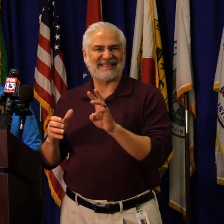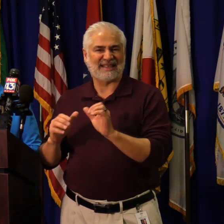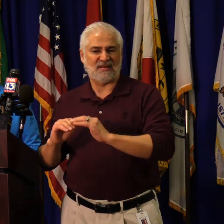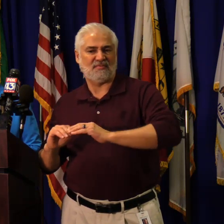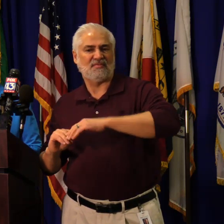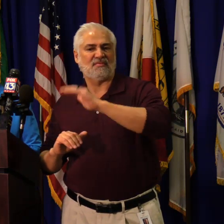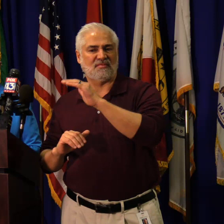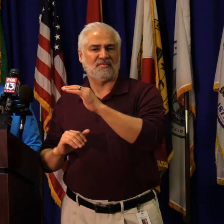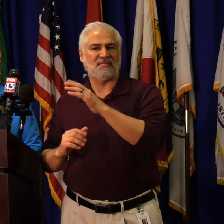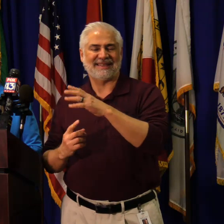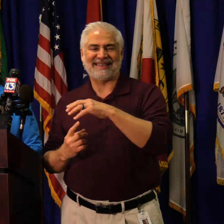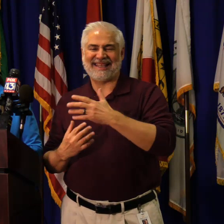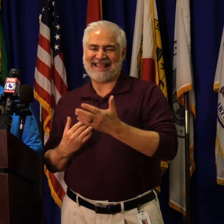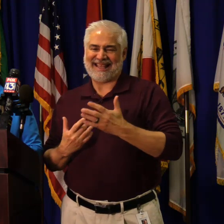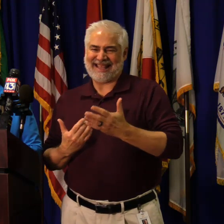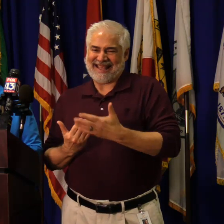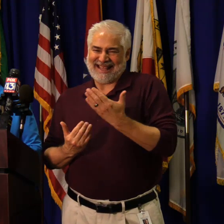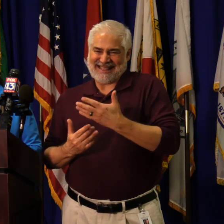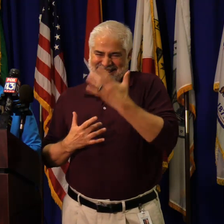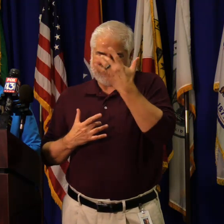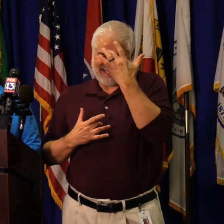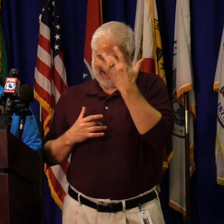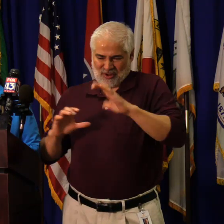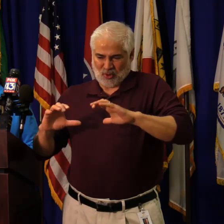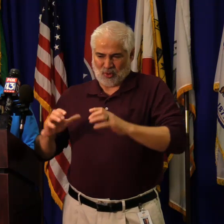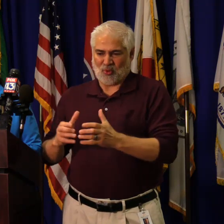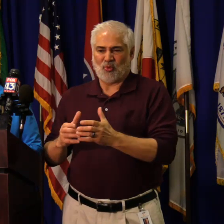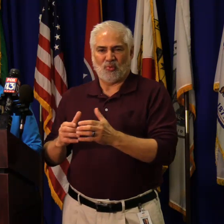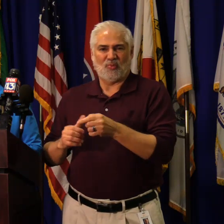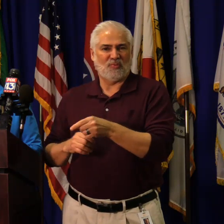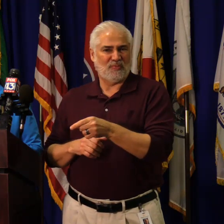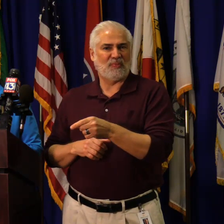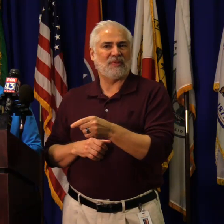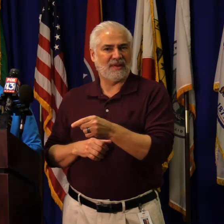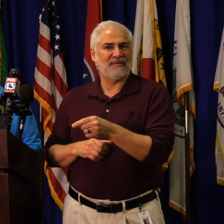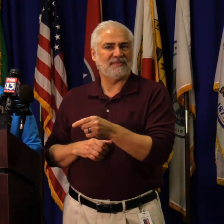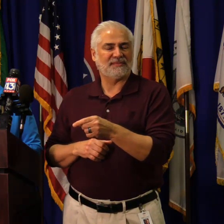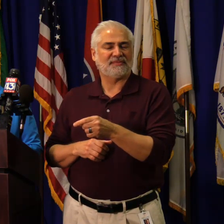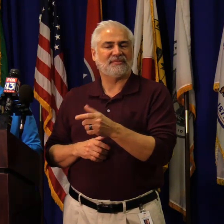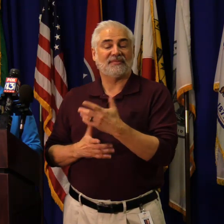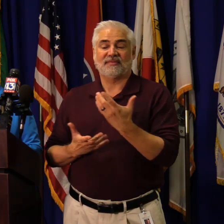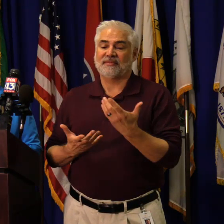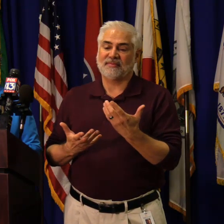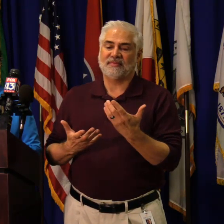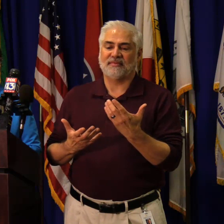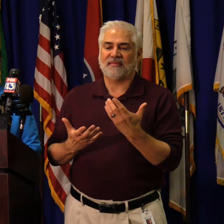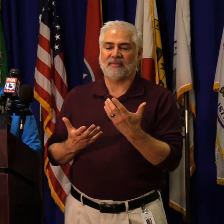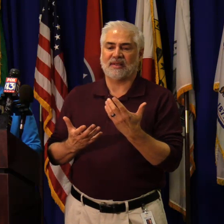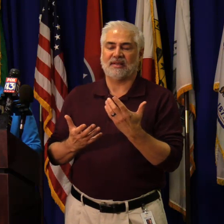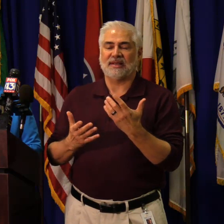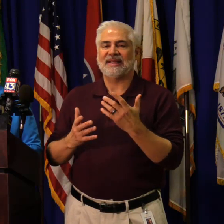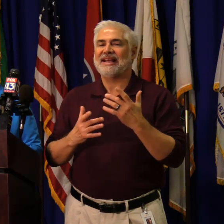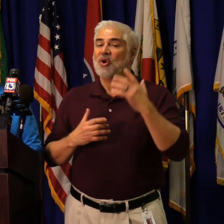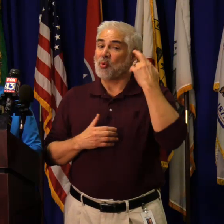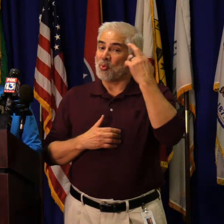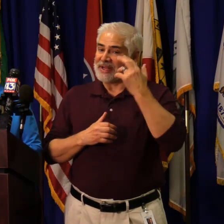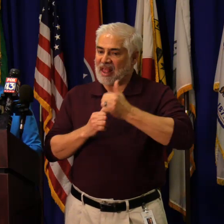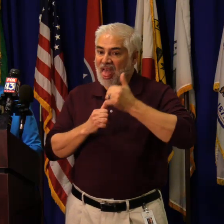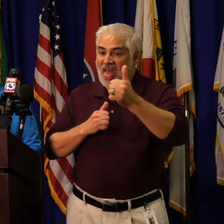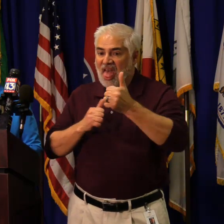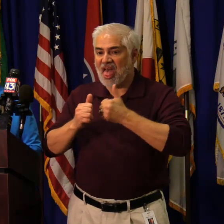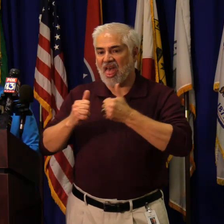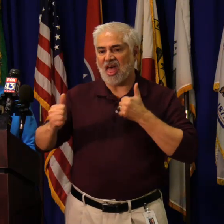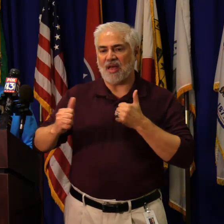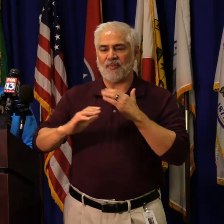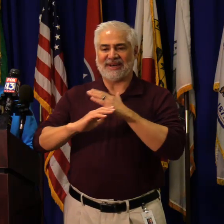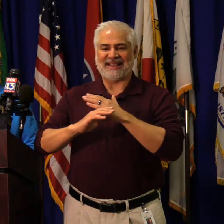they're an exceptionally vulnerable population. And part of our purpose of engaging in social distancing is to protect